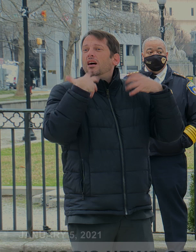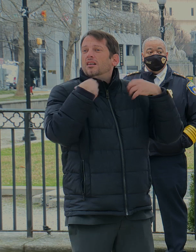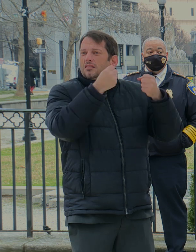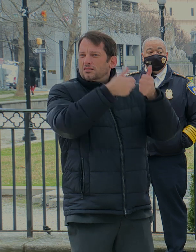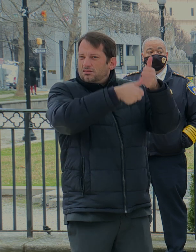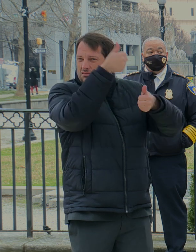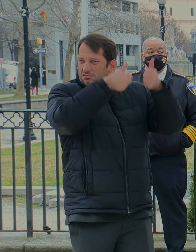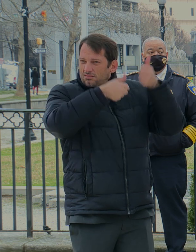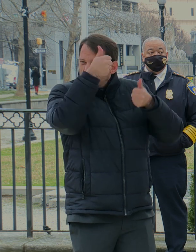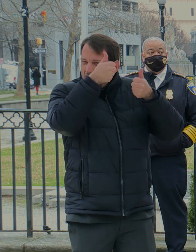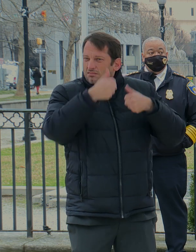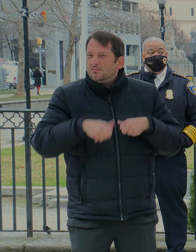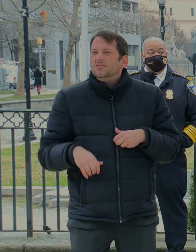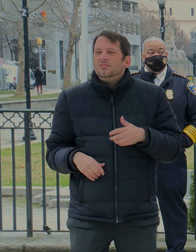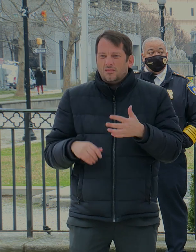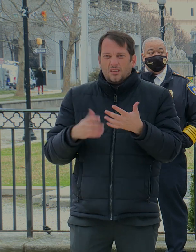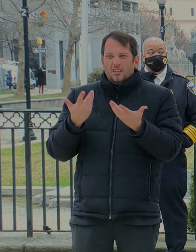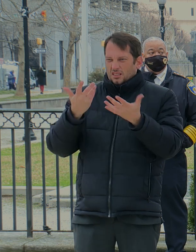we'll take a few questions.